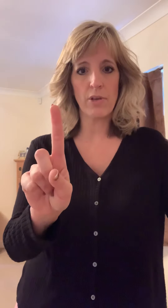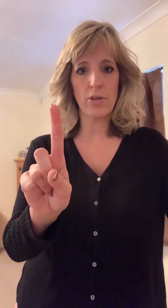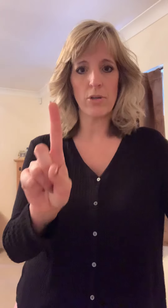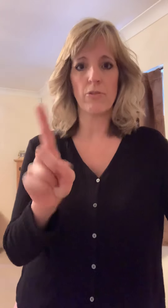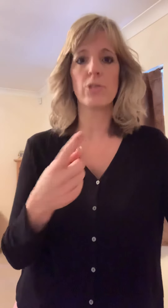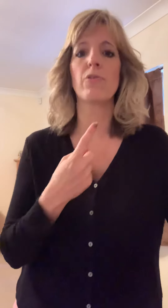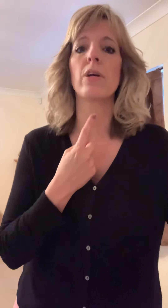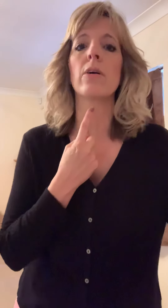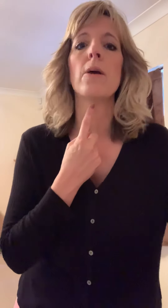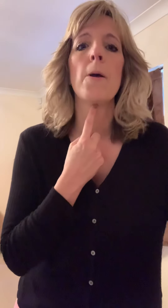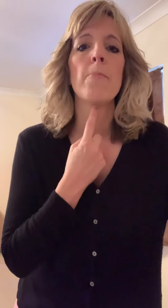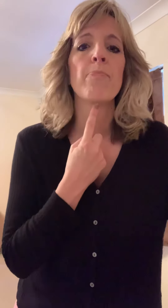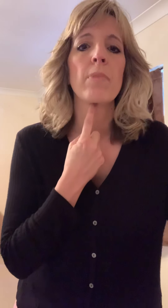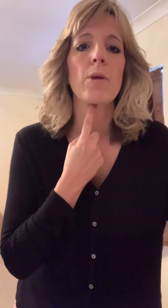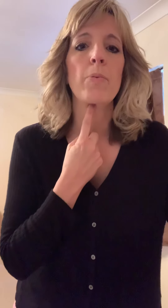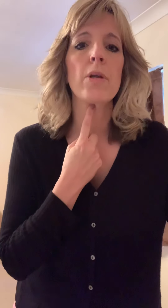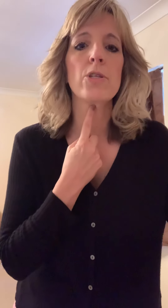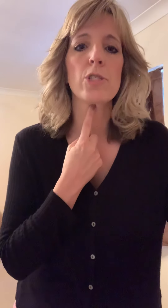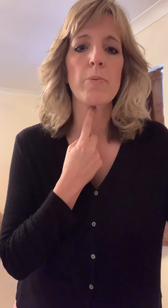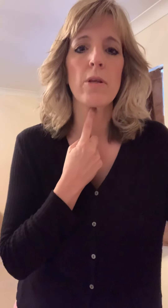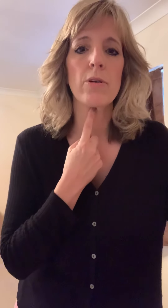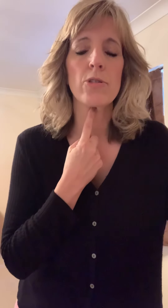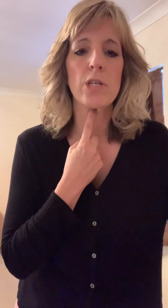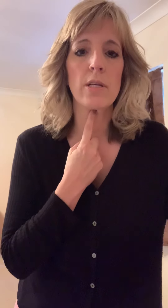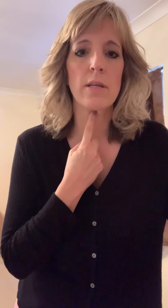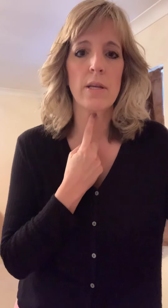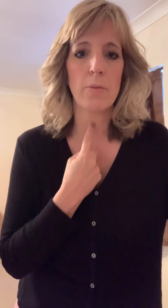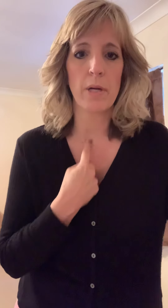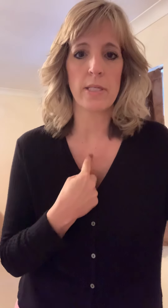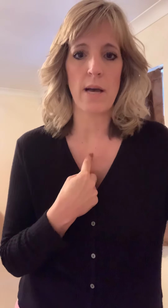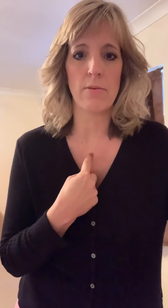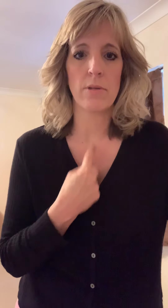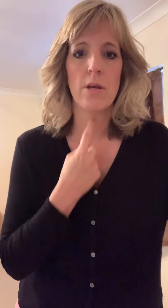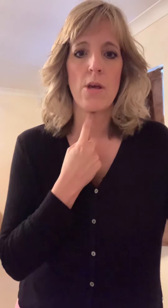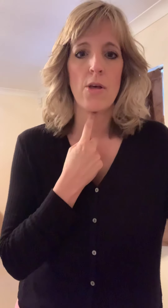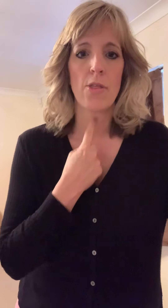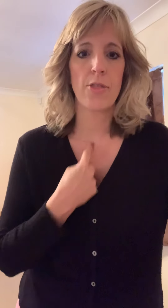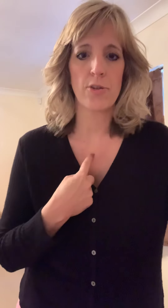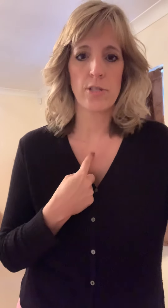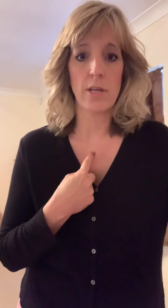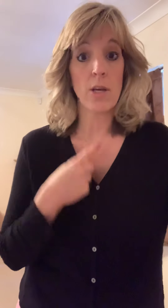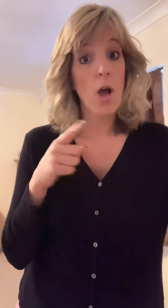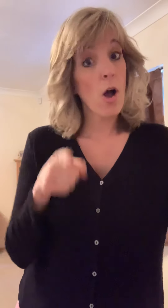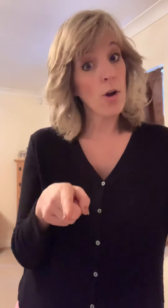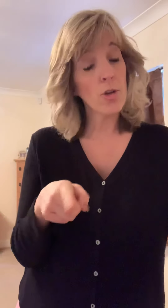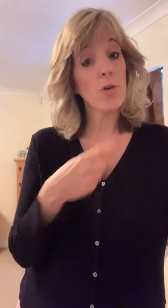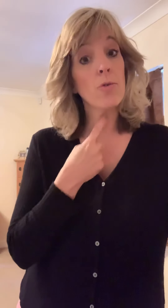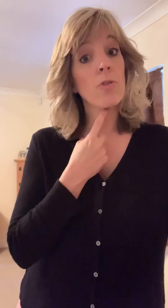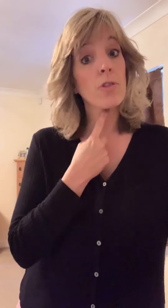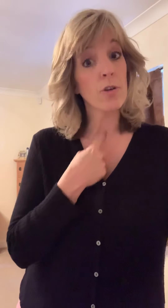your first finger, you put it just below your chin and you bring it down. Thirsty. Are you